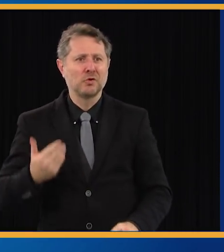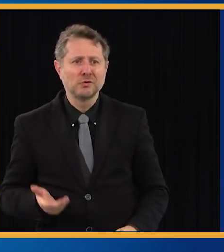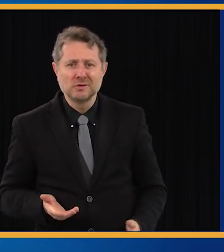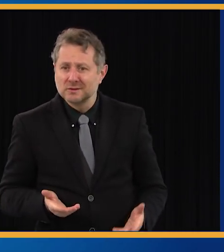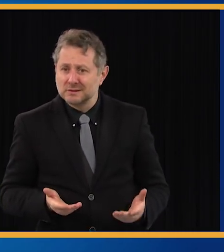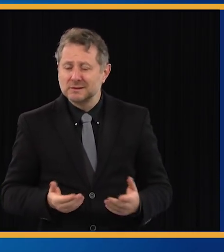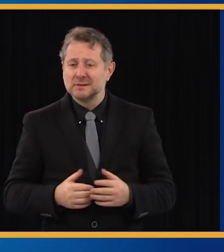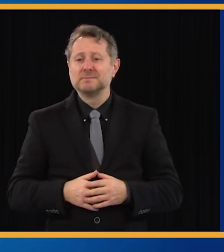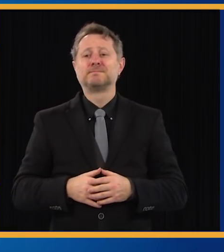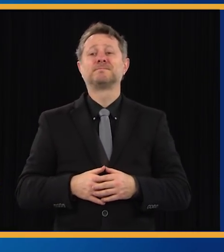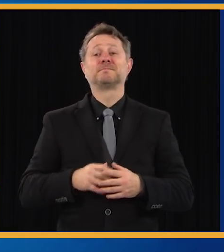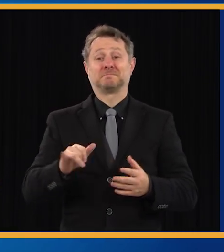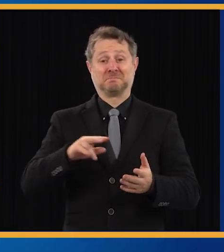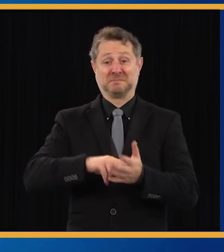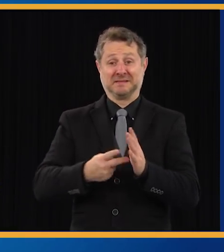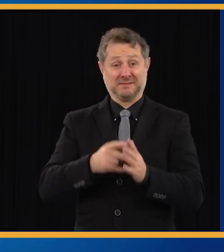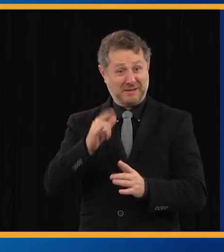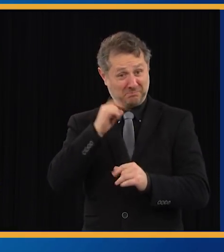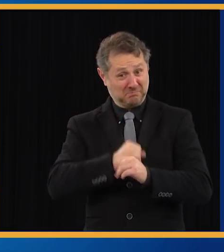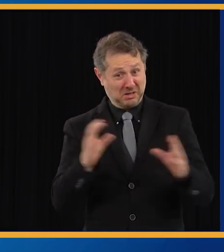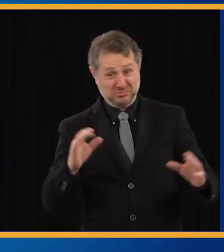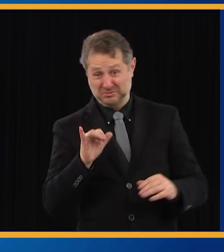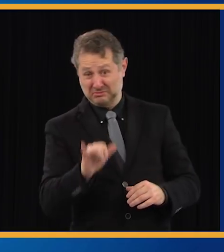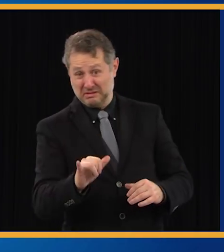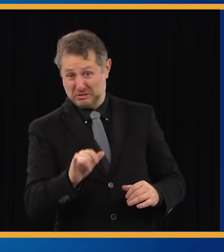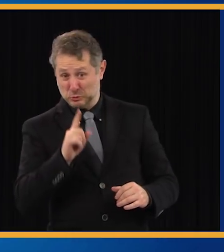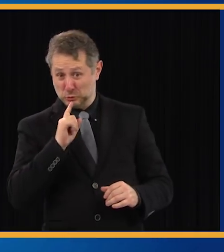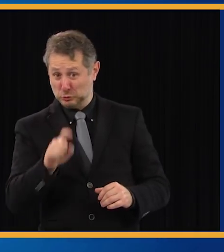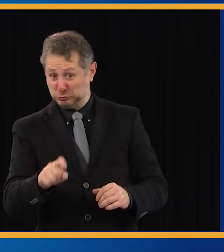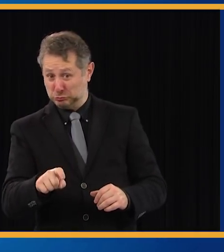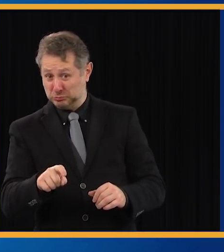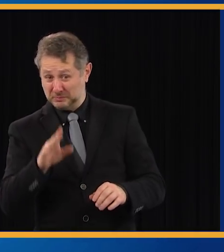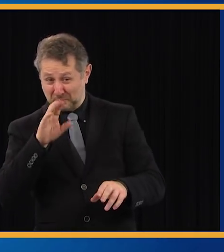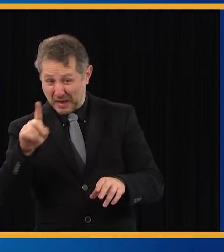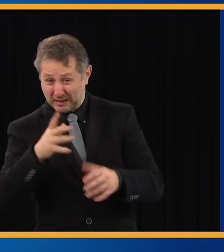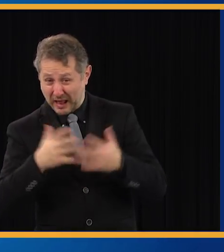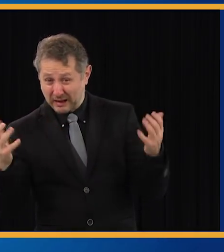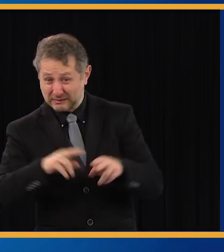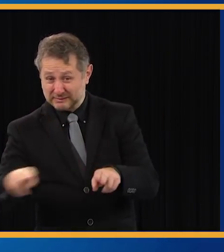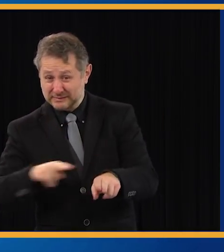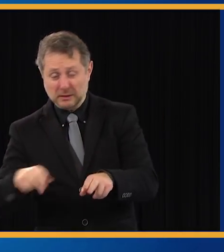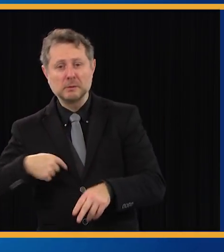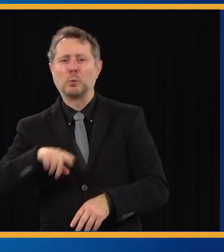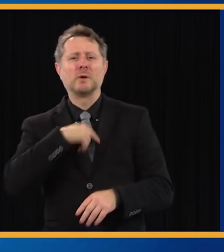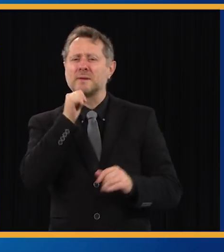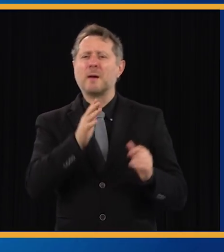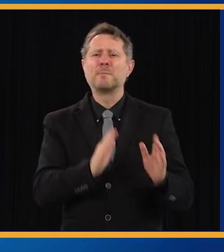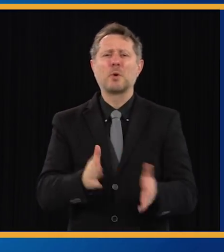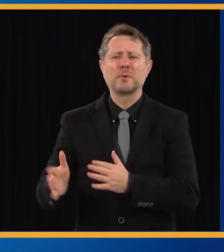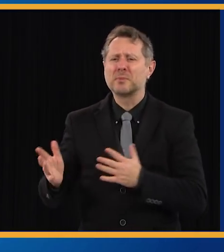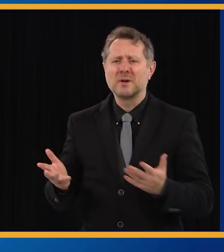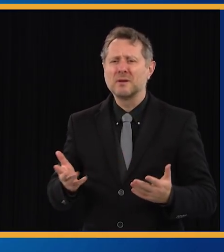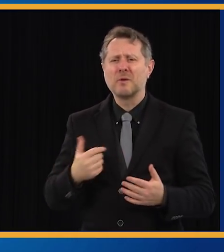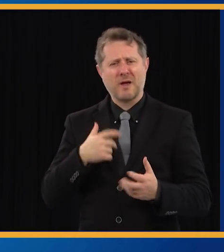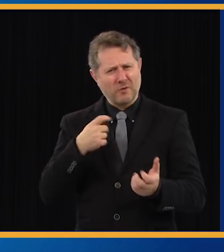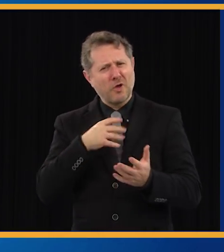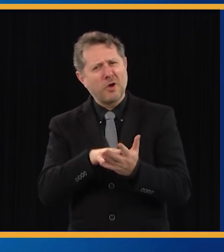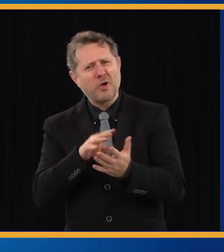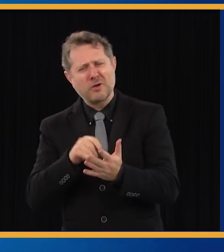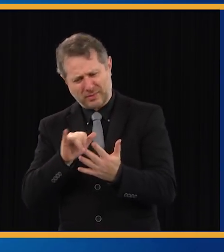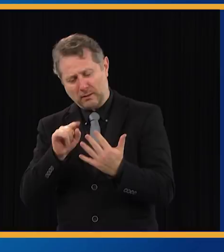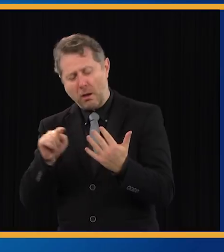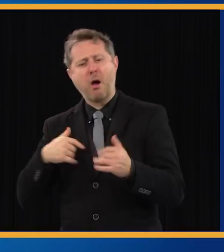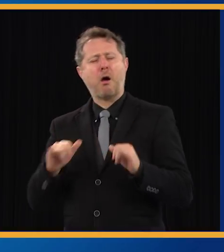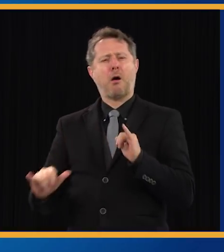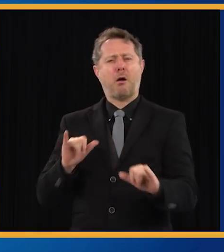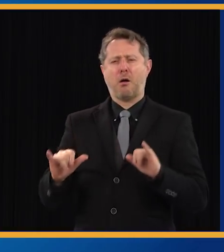would demand more capacity or more coordination. So let's learn from that, and let's